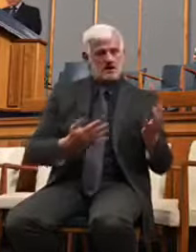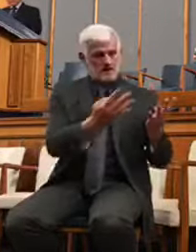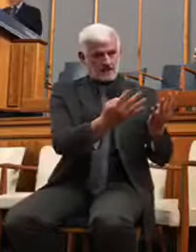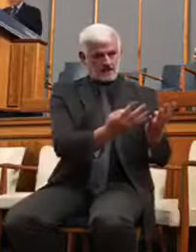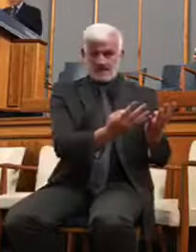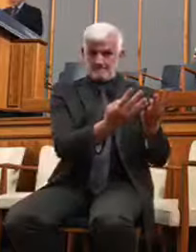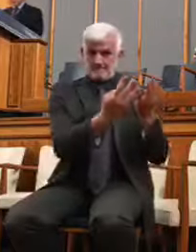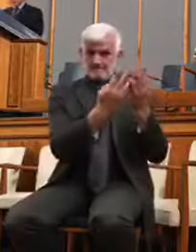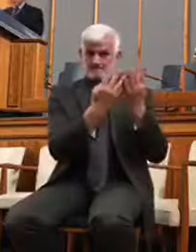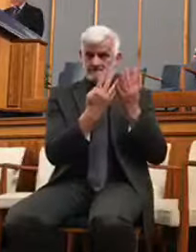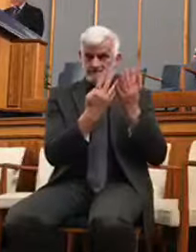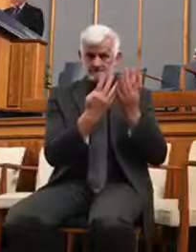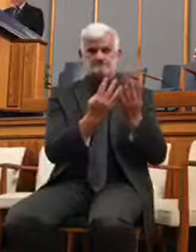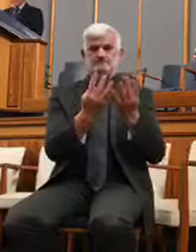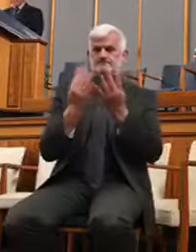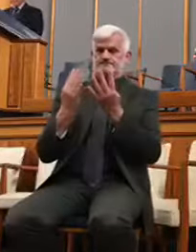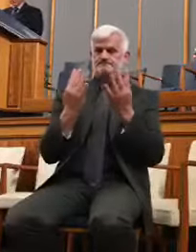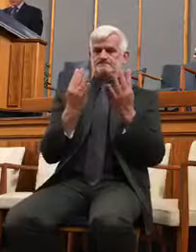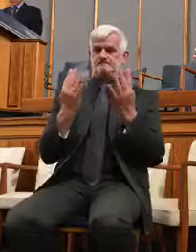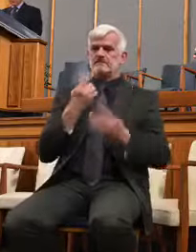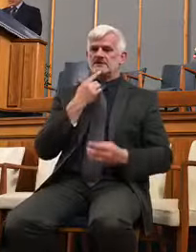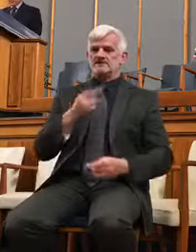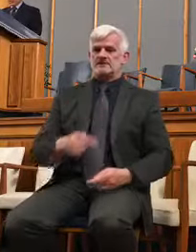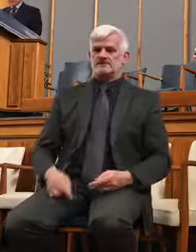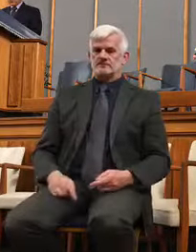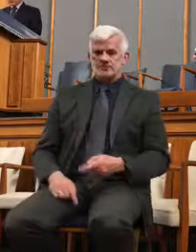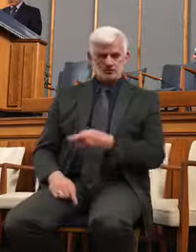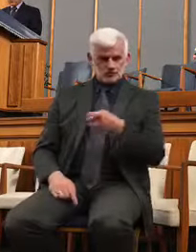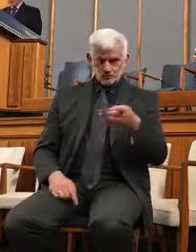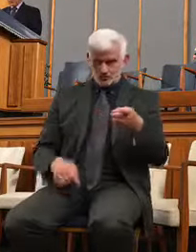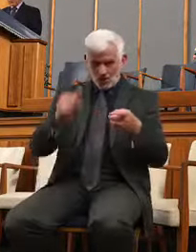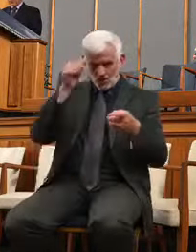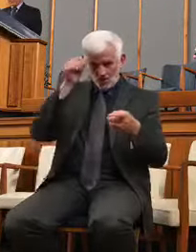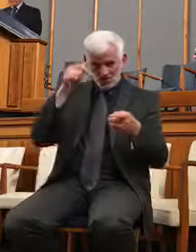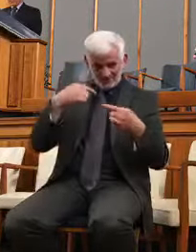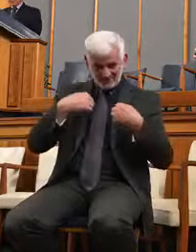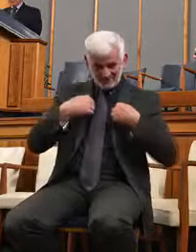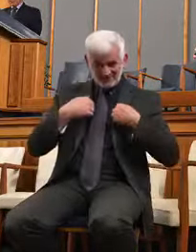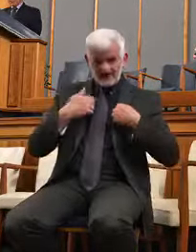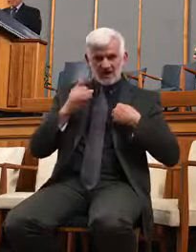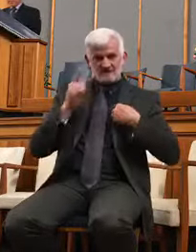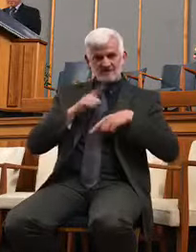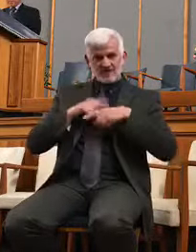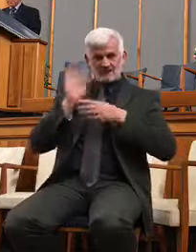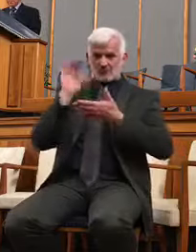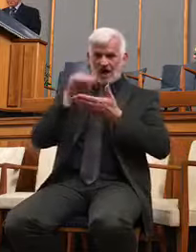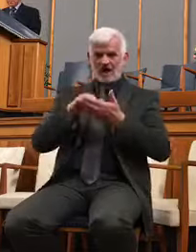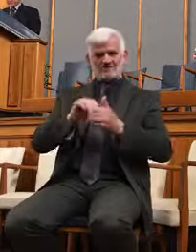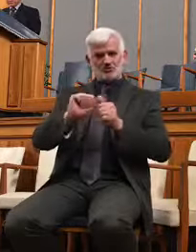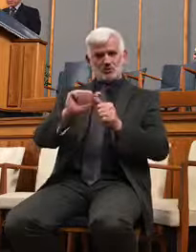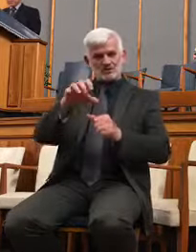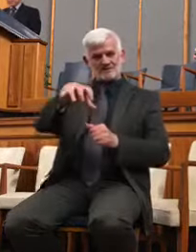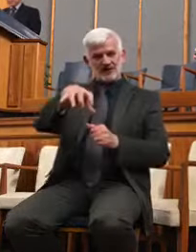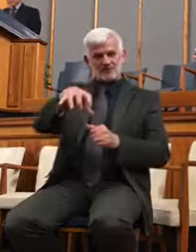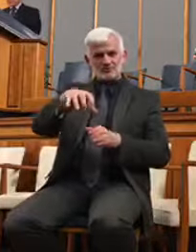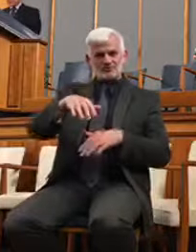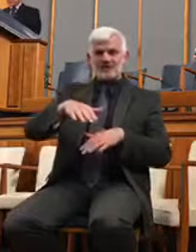to him, he said unto them, ye know from the first day that I came into